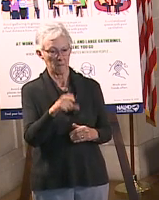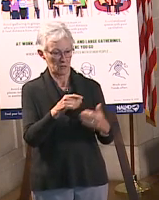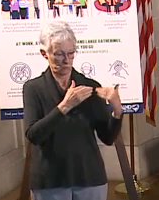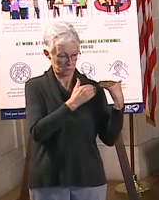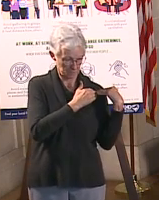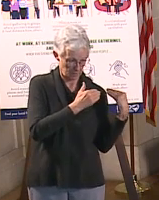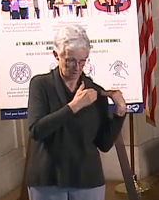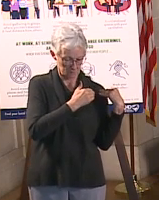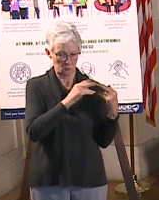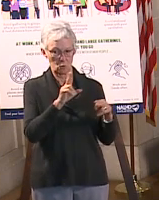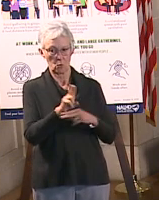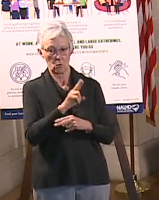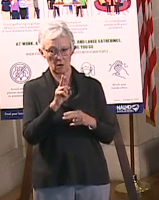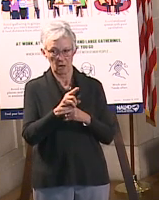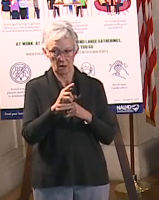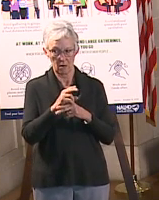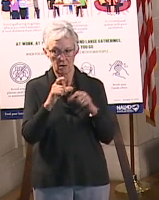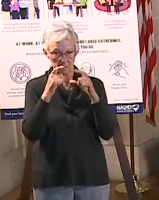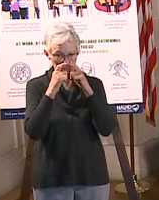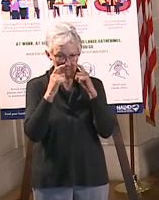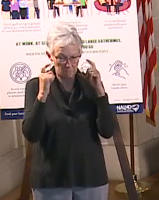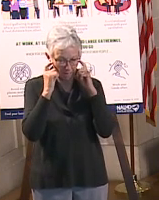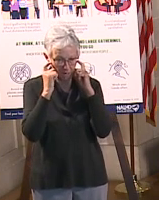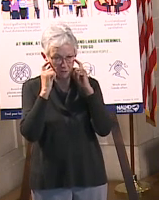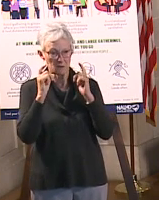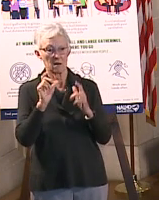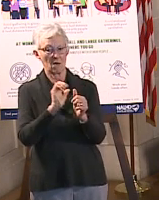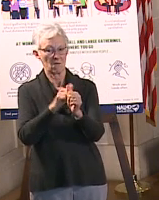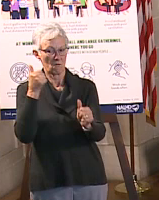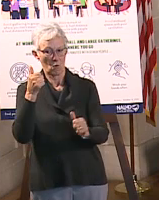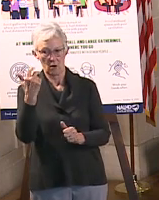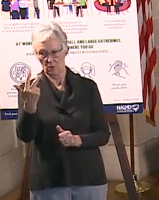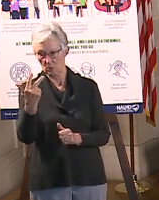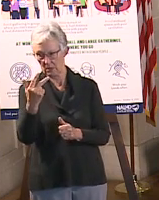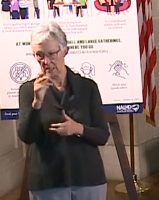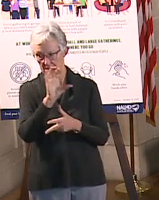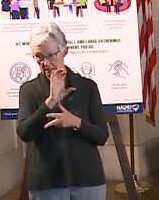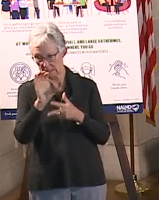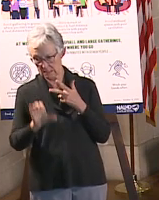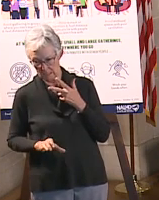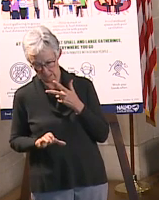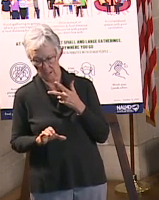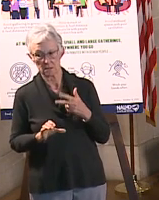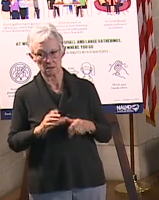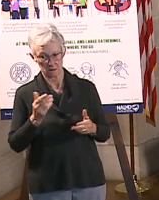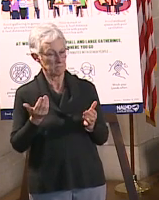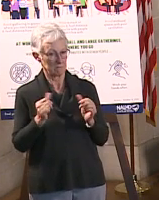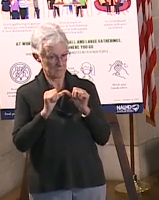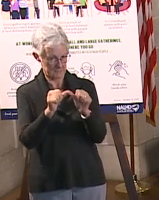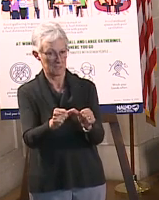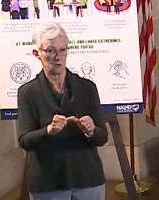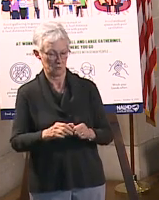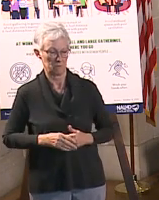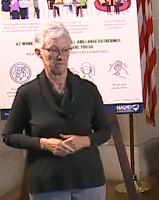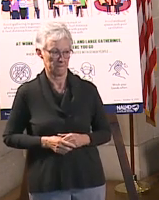wear a mask and avoid the 3 C's: crowded places, close contacts, and confined spaces. Thank you.